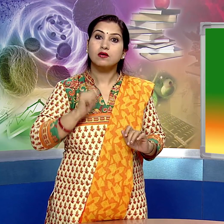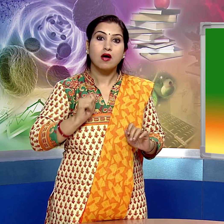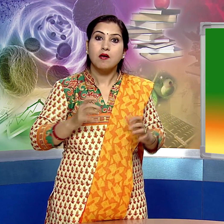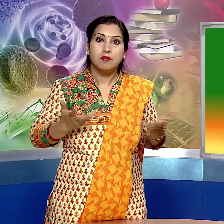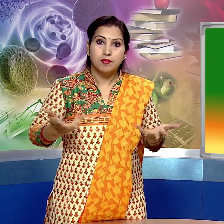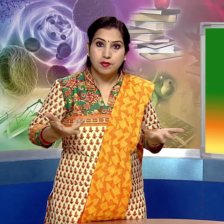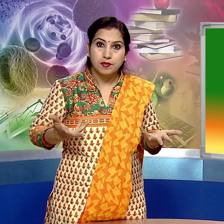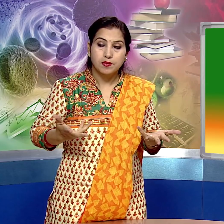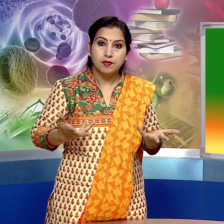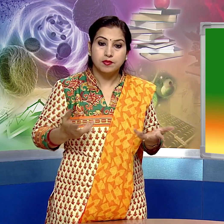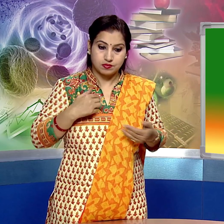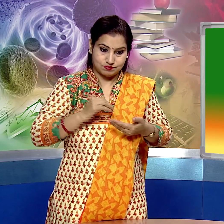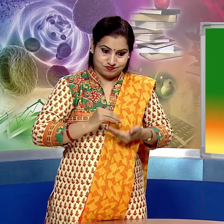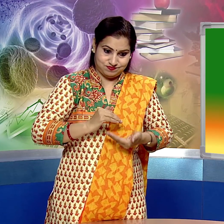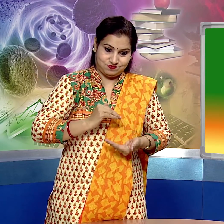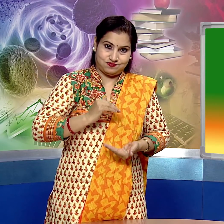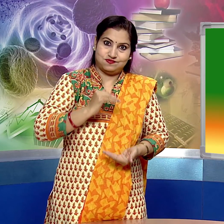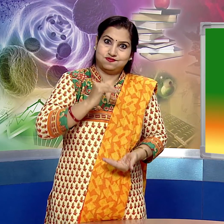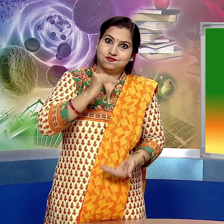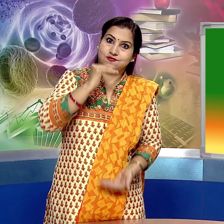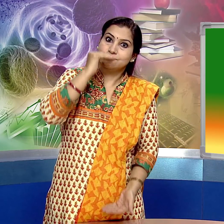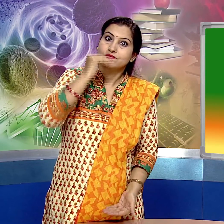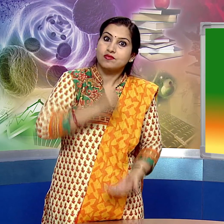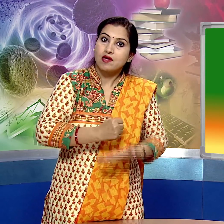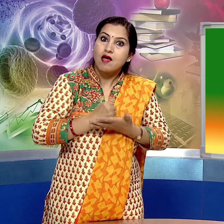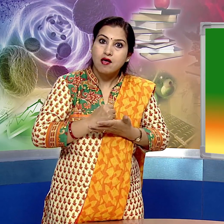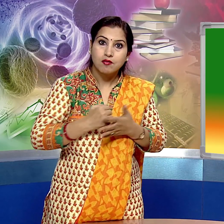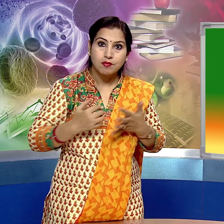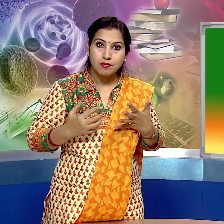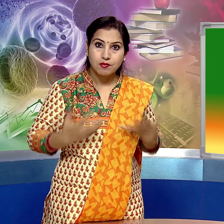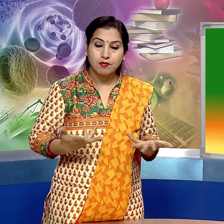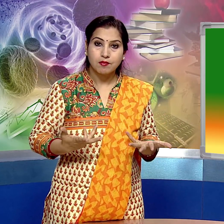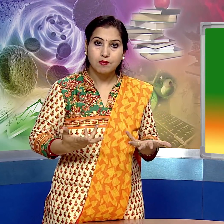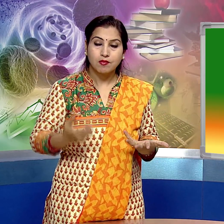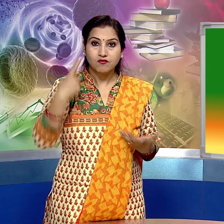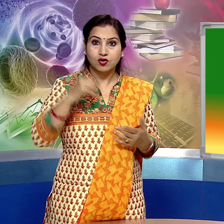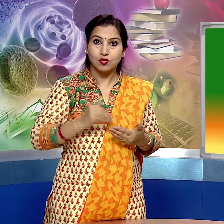functions are: calcium is useful for growth of our body,